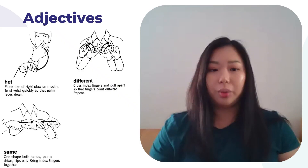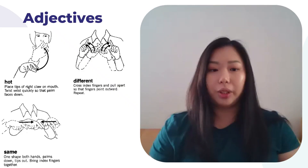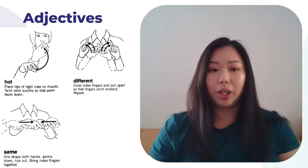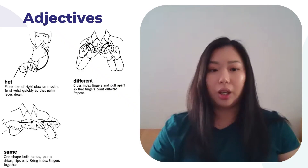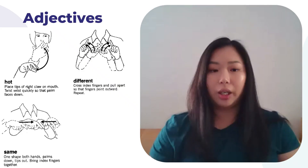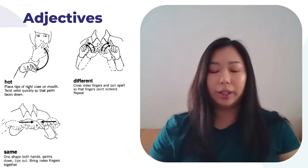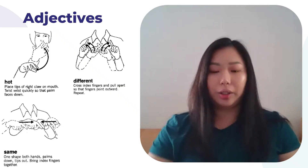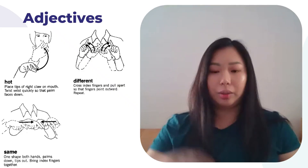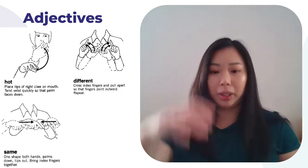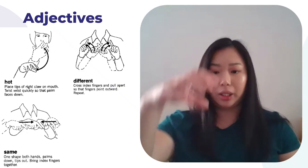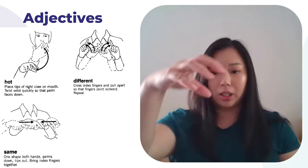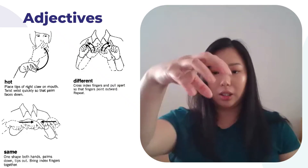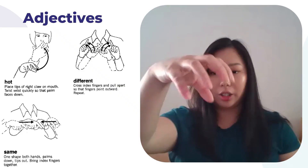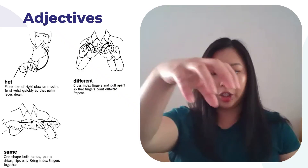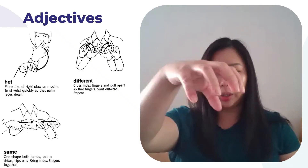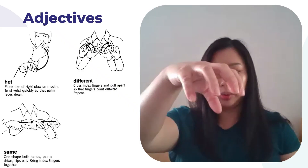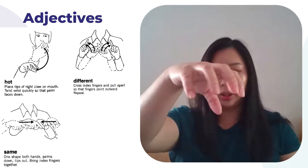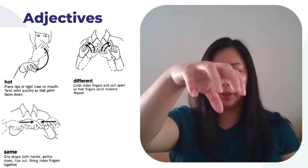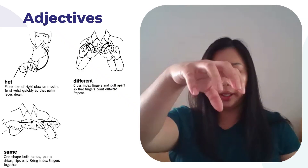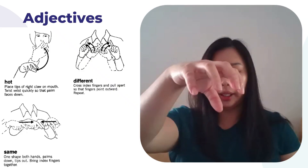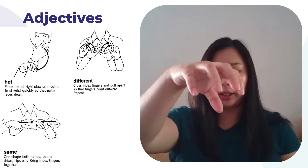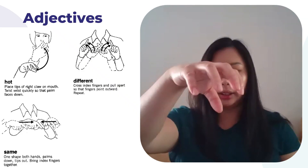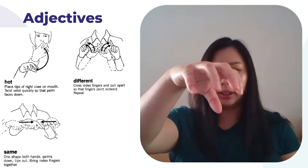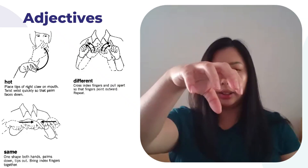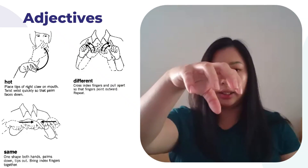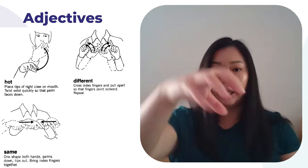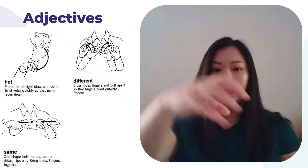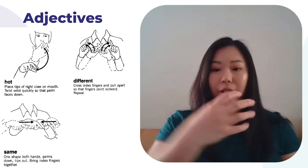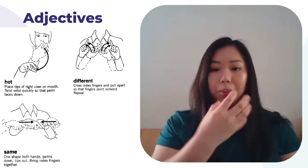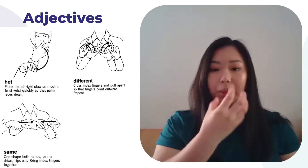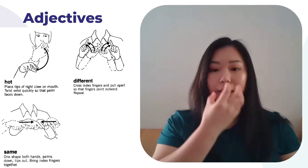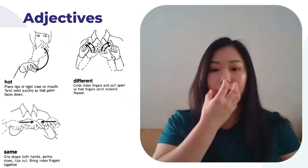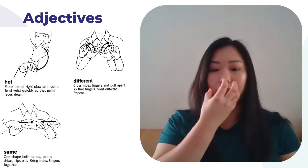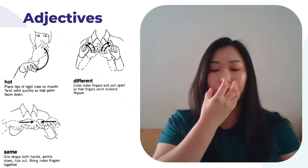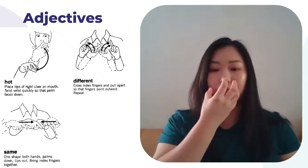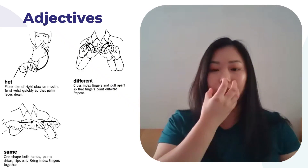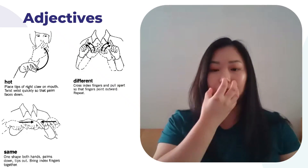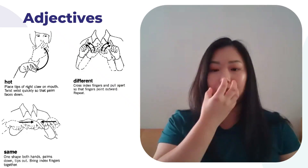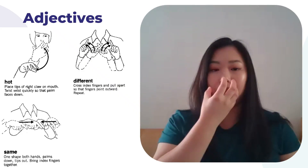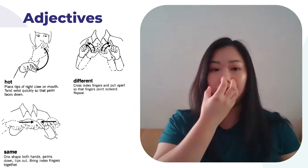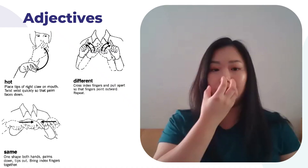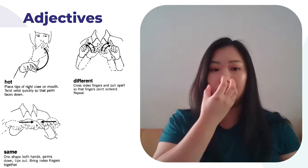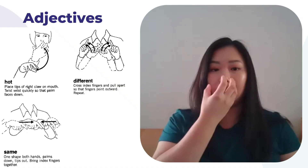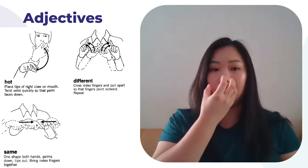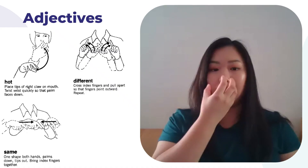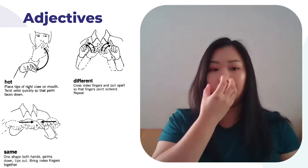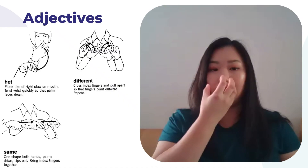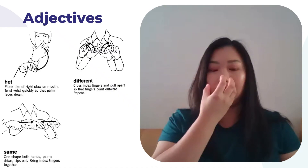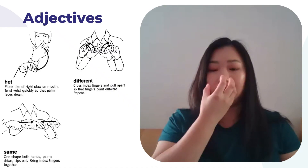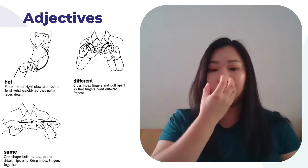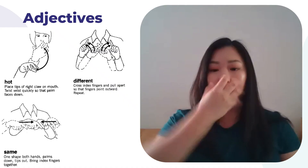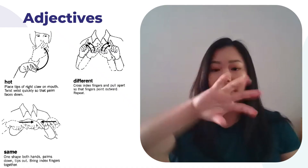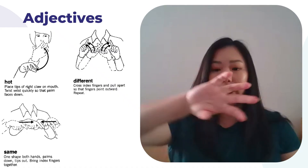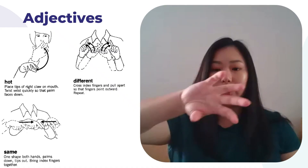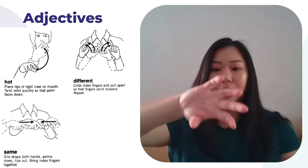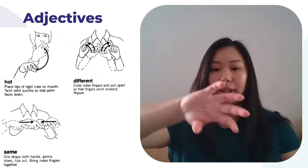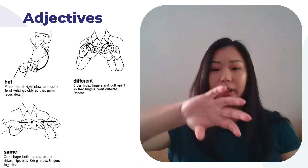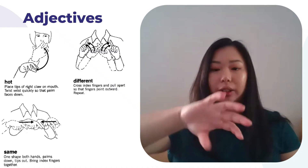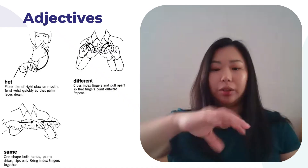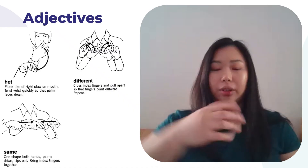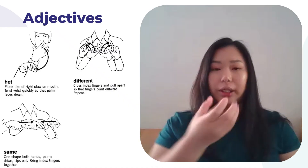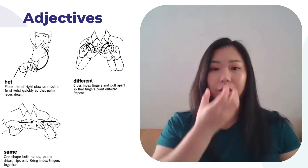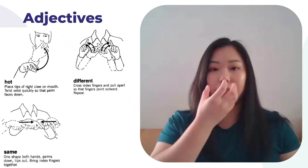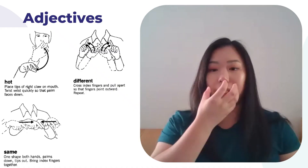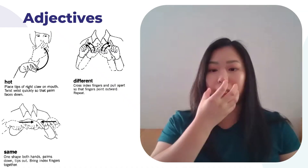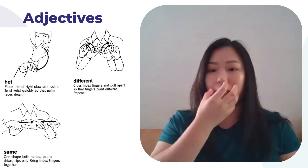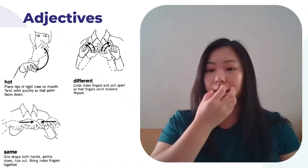For the word hot, you make a claw shape with your hand, then you place it over your mouth and rotate quickly,